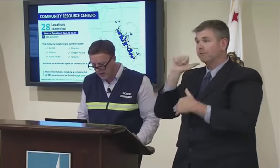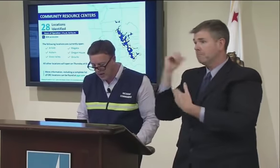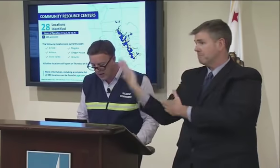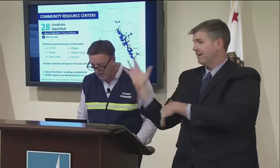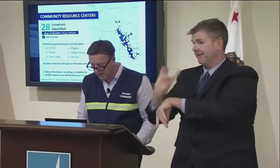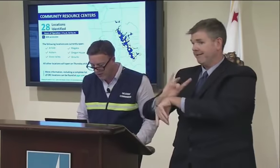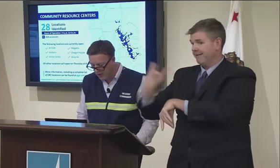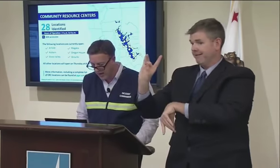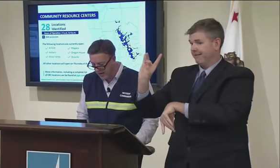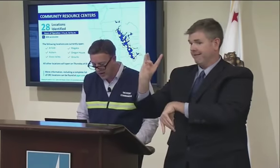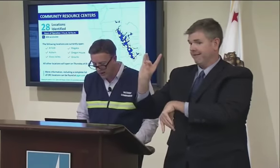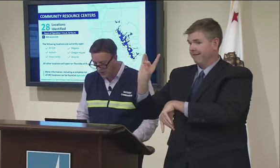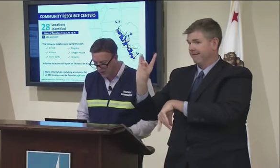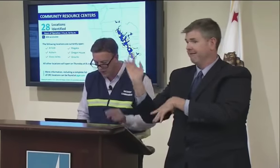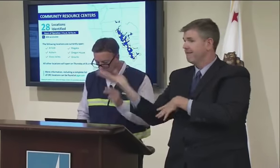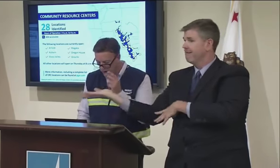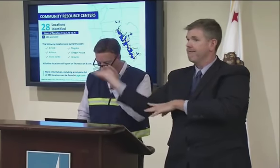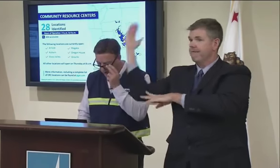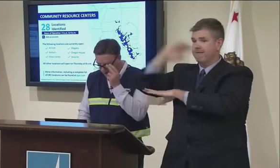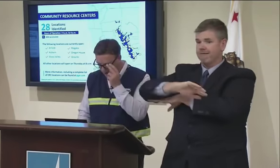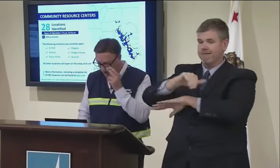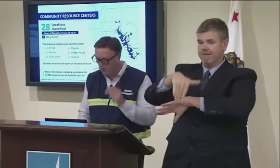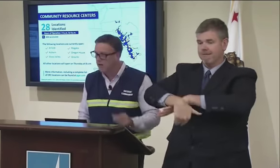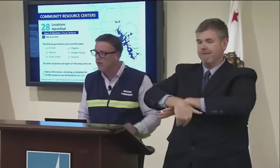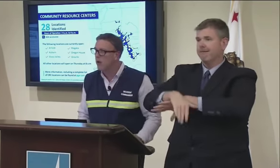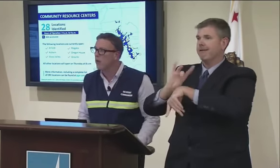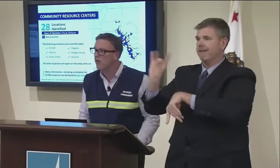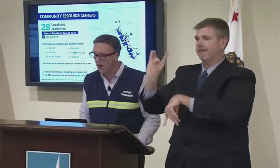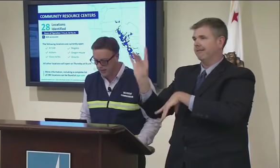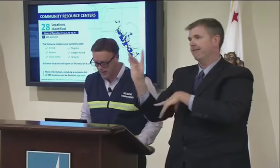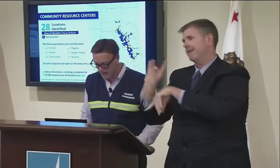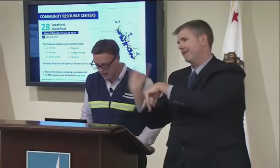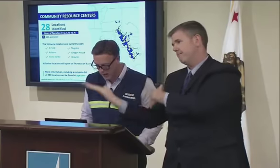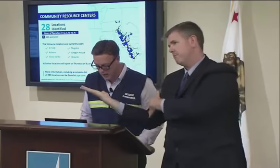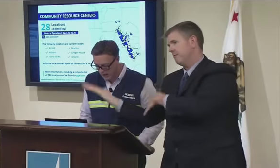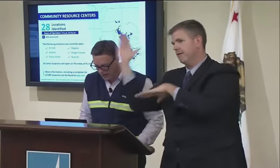did yesterday reach out to all of the counties that were